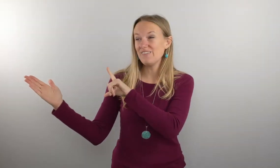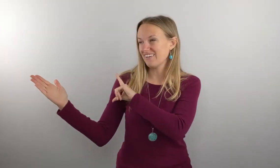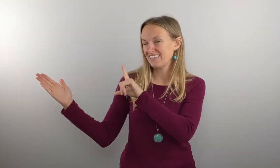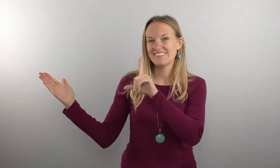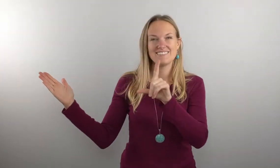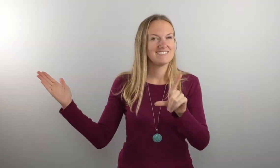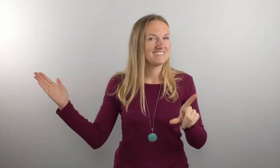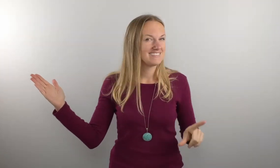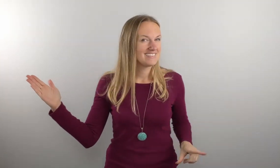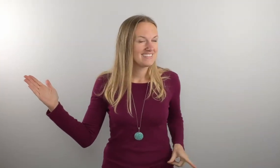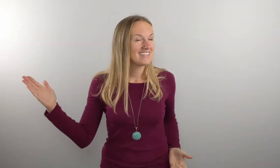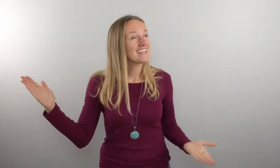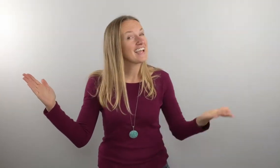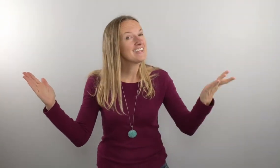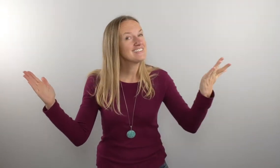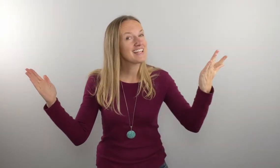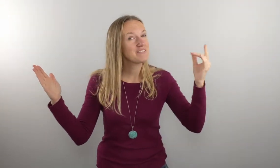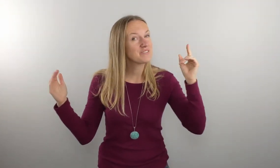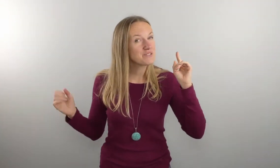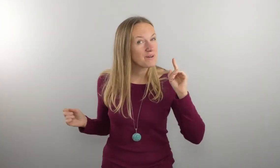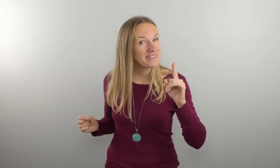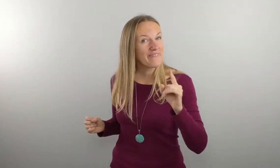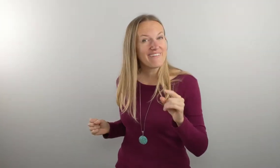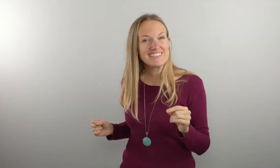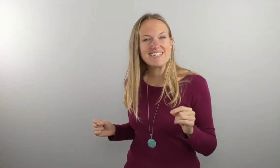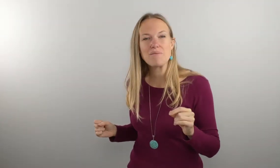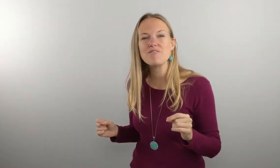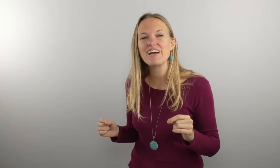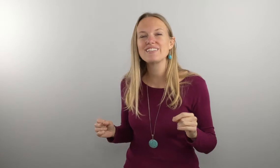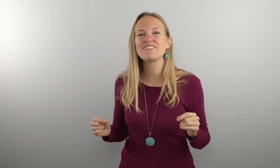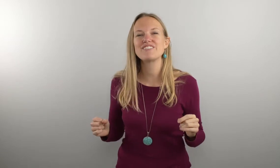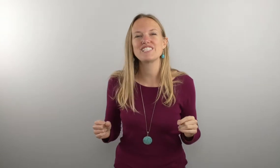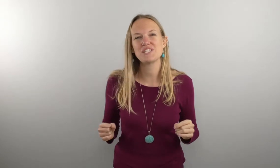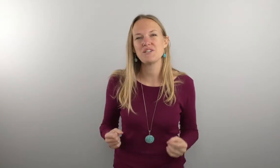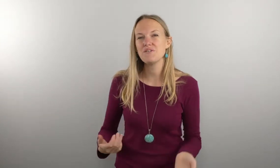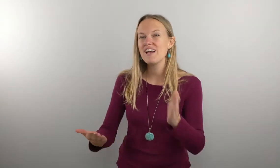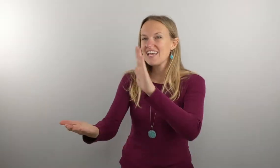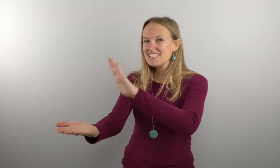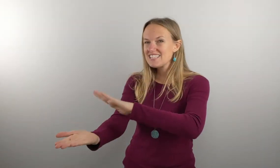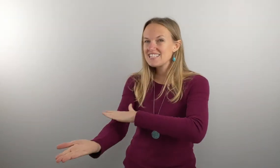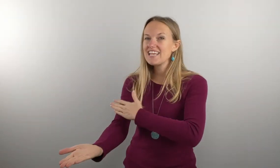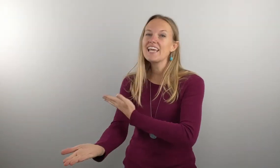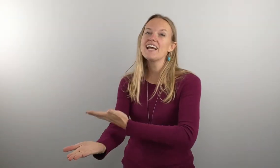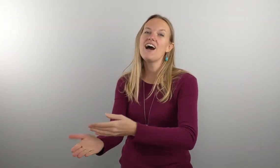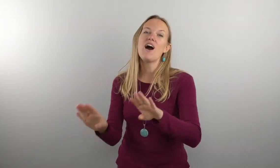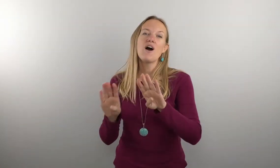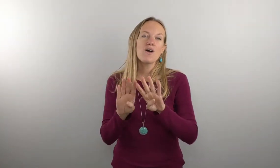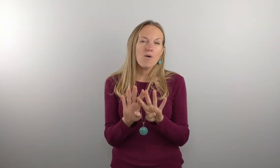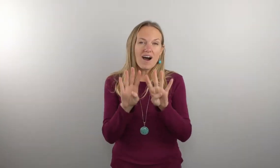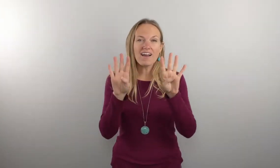Lord. Okay, so that was verse 1 in the chorus. Now moving on to verse 2. Sing,